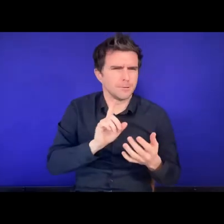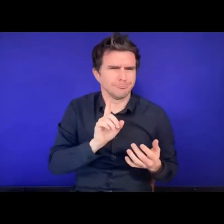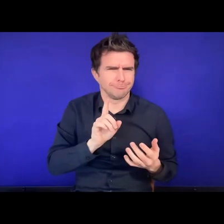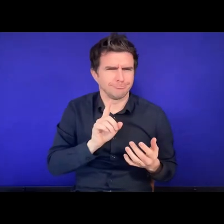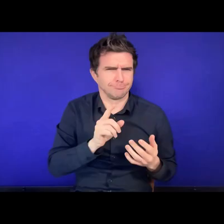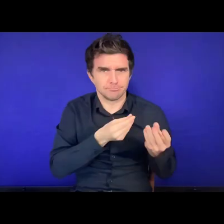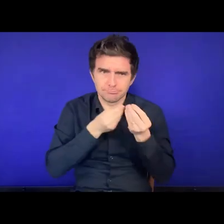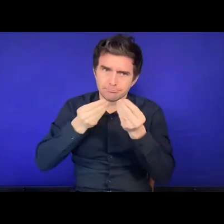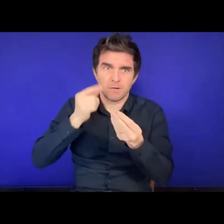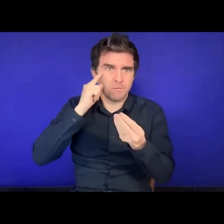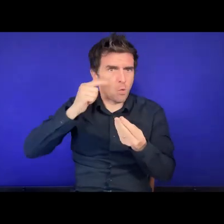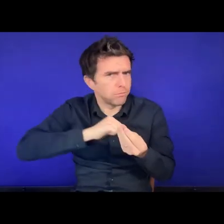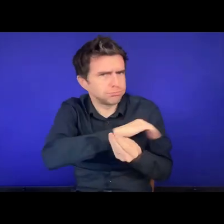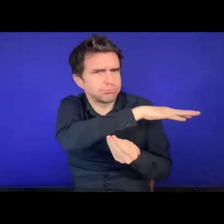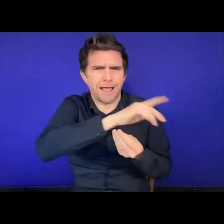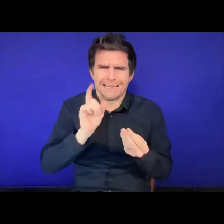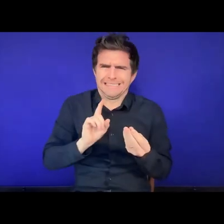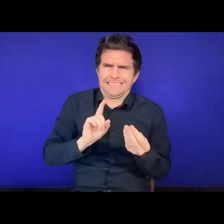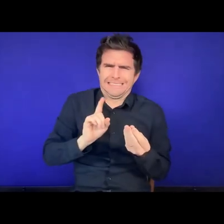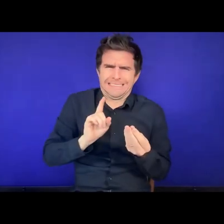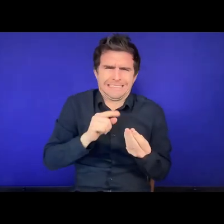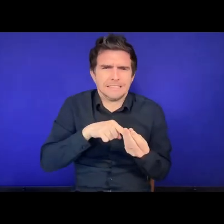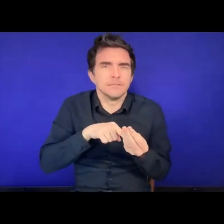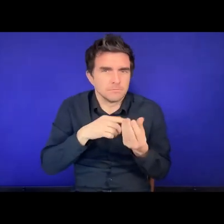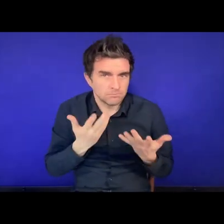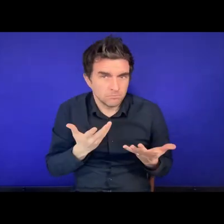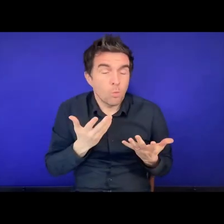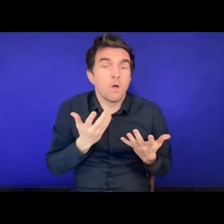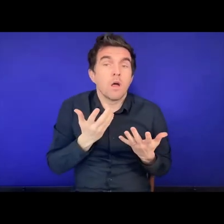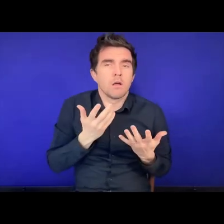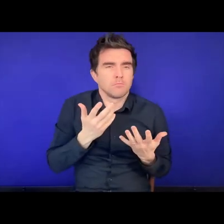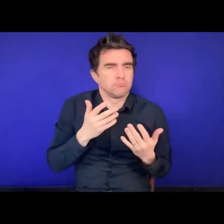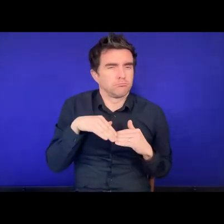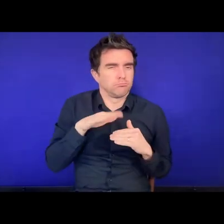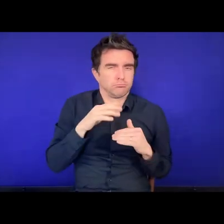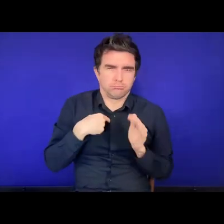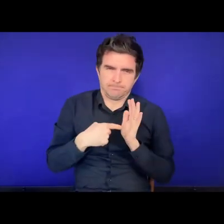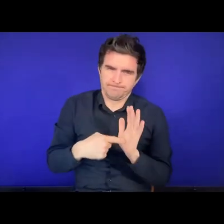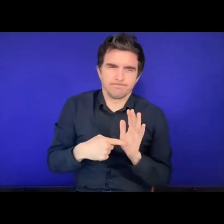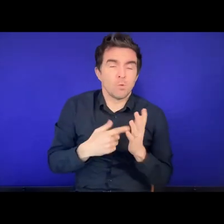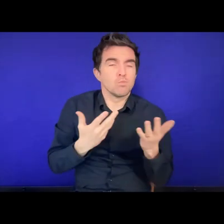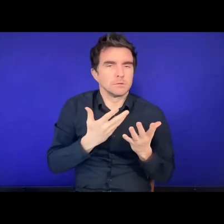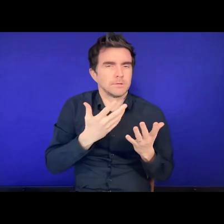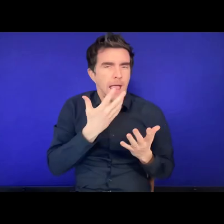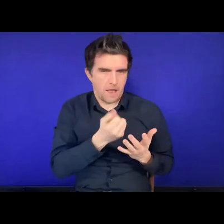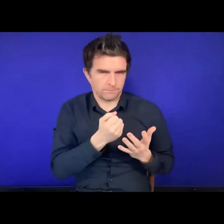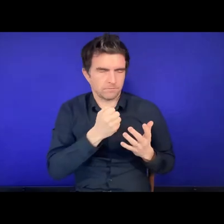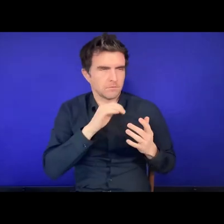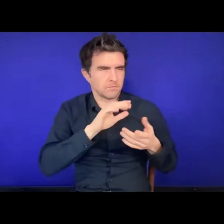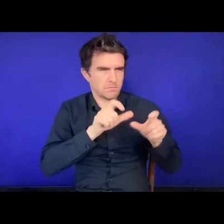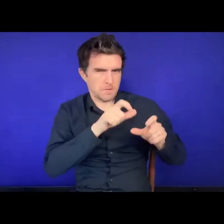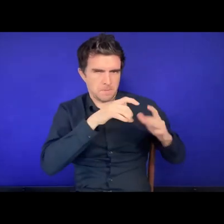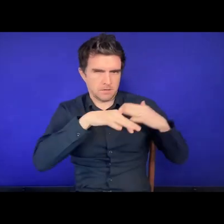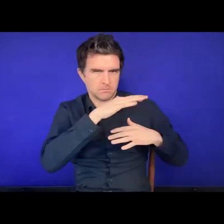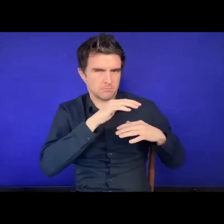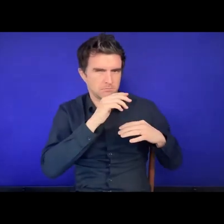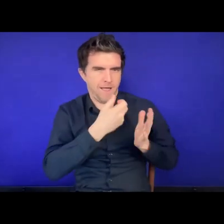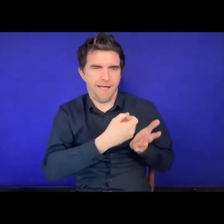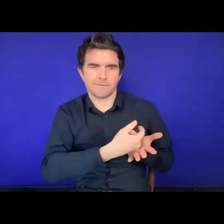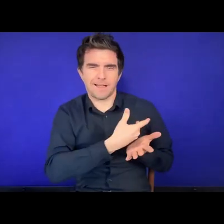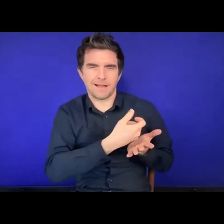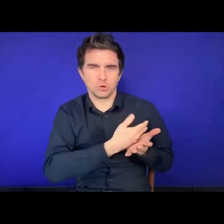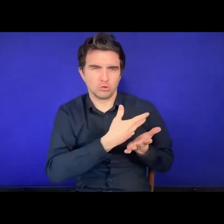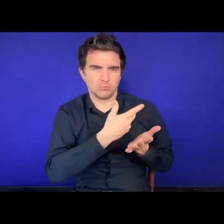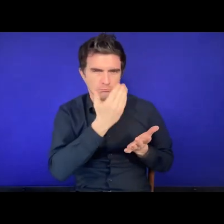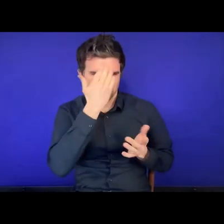that you have strong tools to actually develop that. So I hope that kind of answers some of that question. I know that was a little bit exaggerated, but hopefully